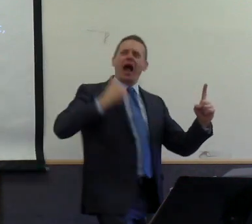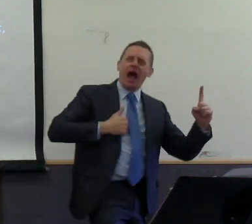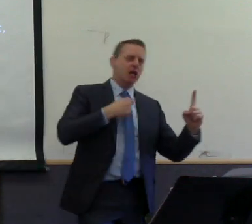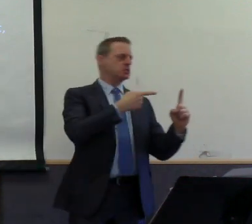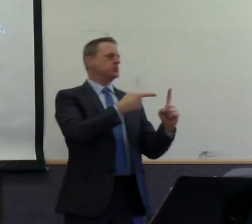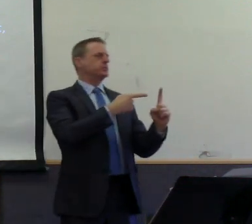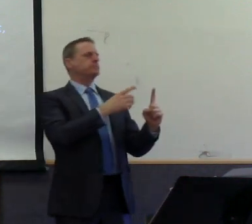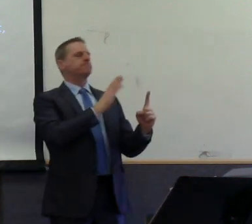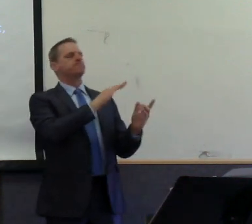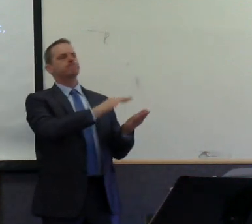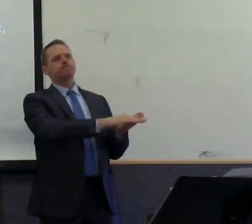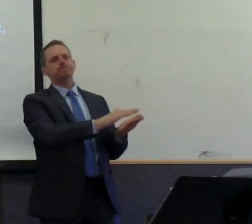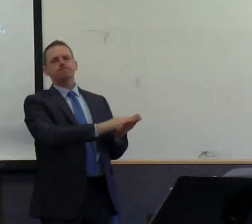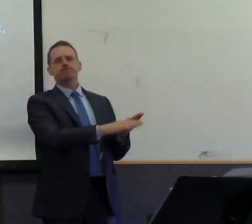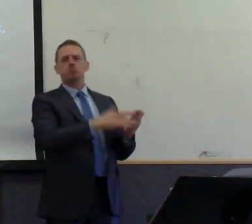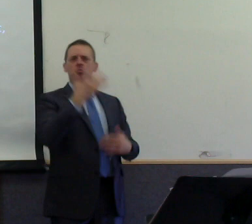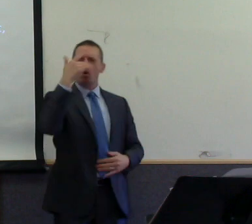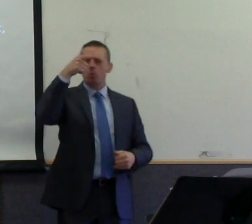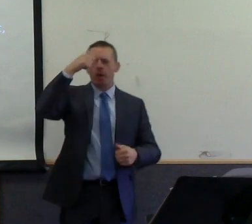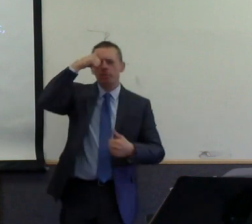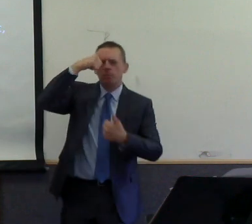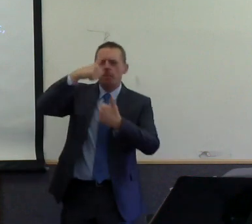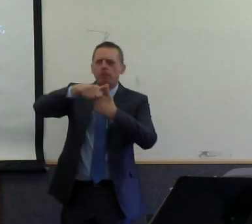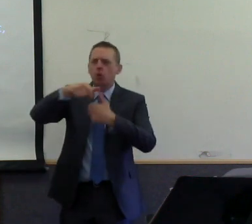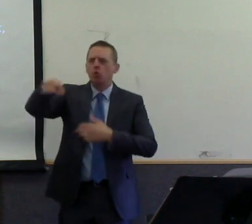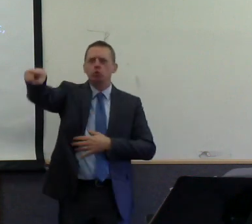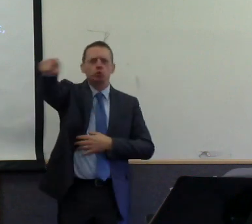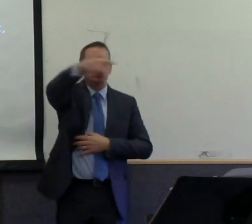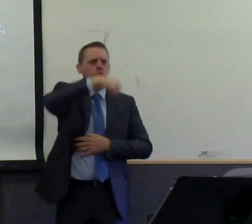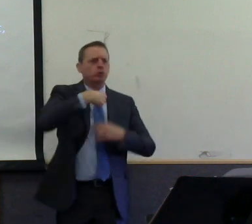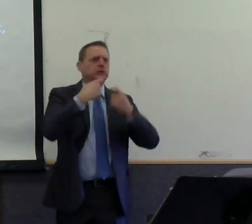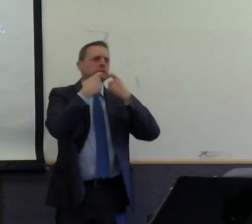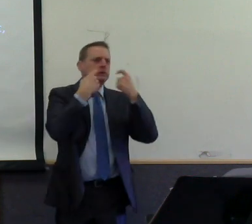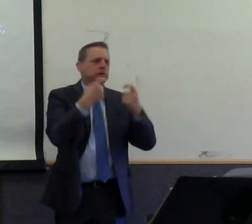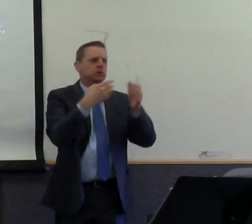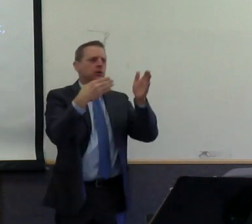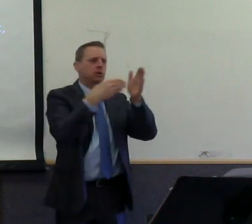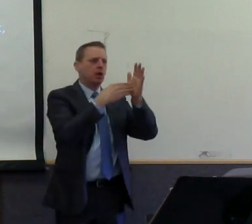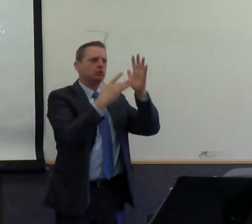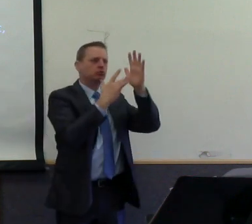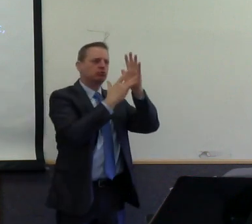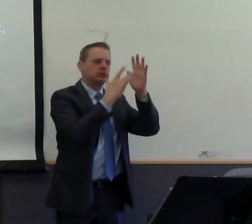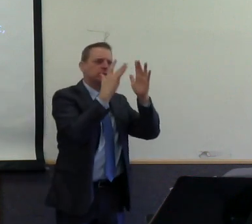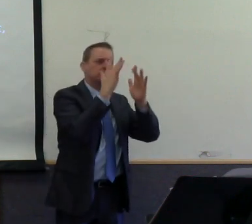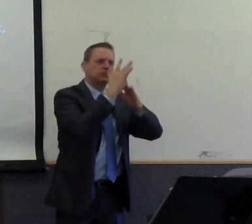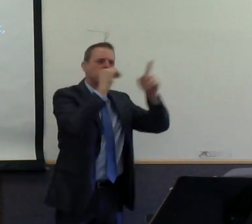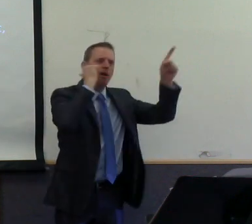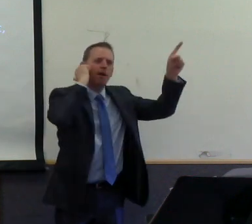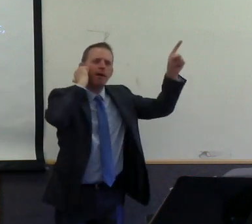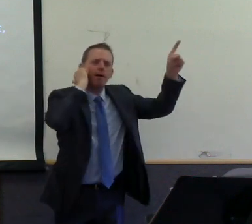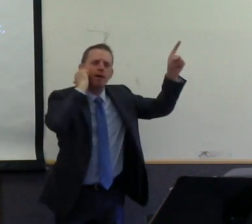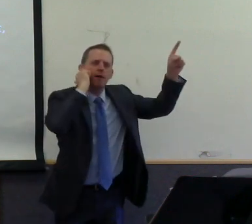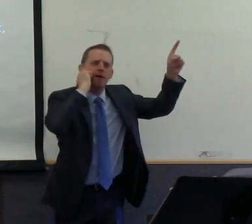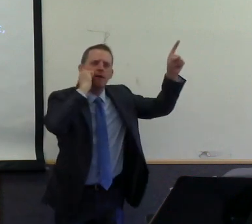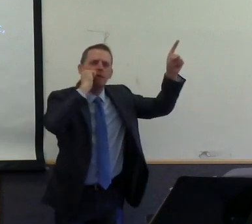Just like in that previous example, I told you the husband saw this happening. You didn't do nothing. You too much of a responsibility.